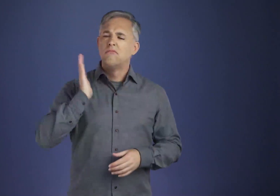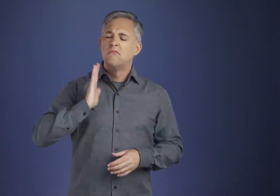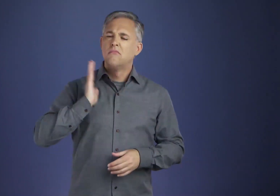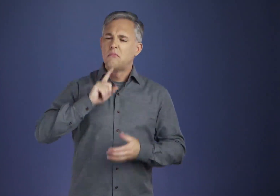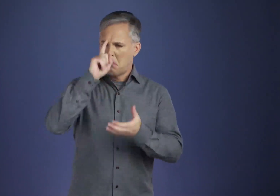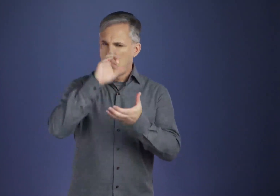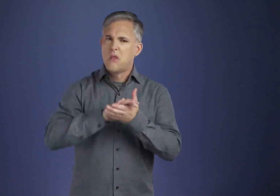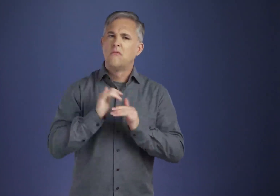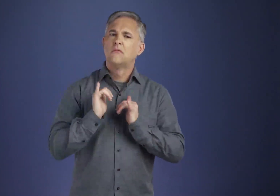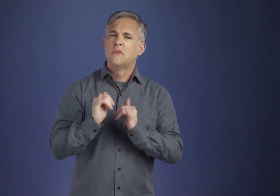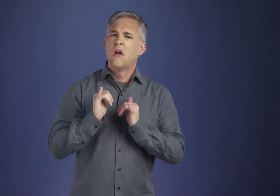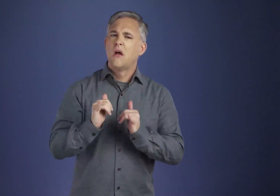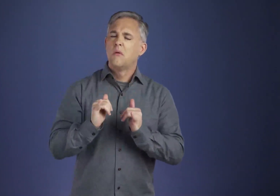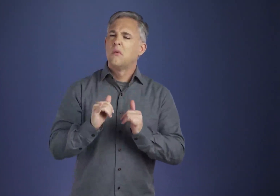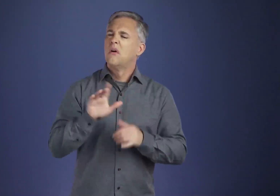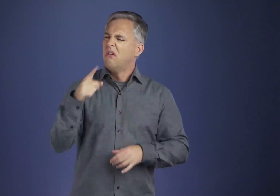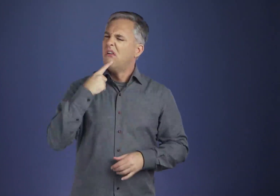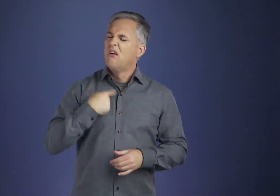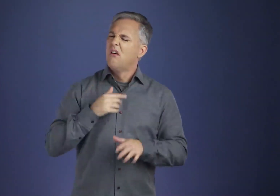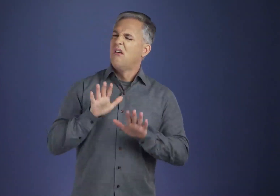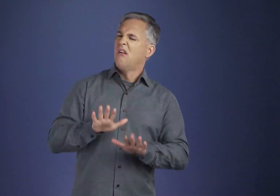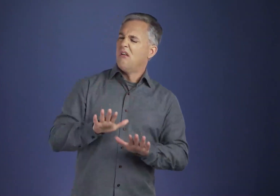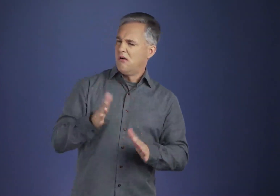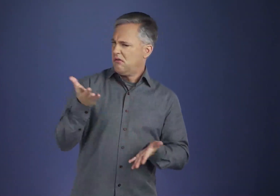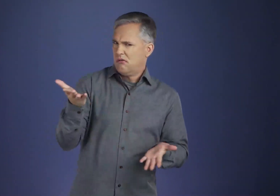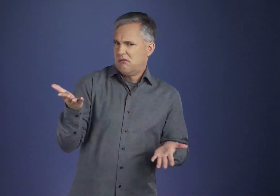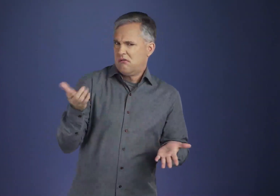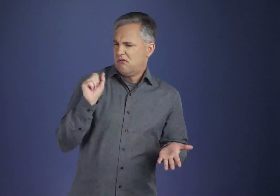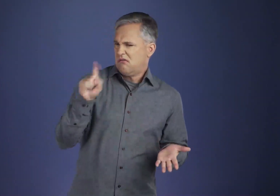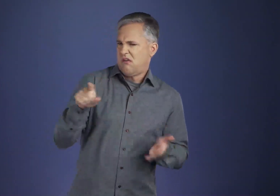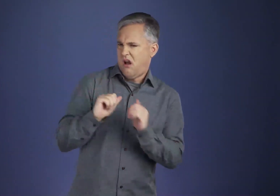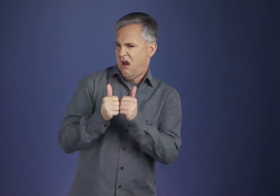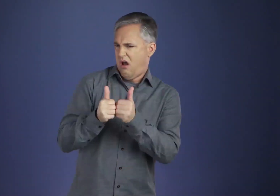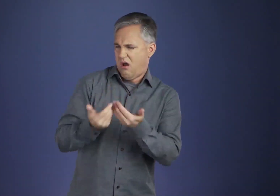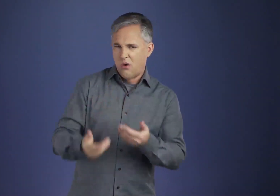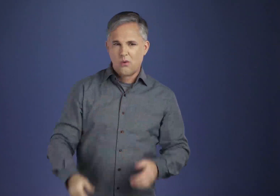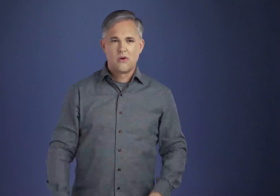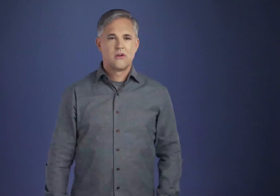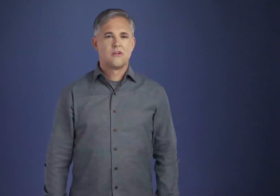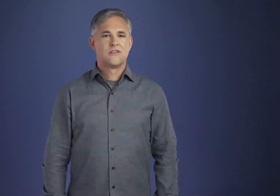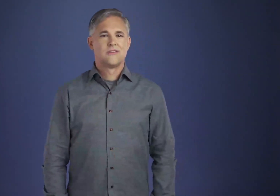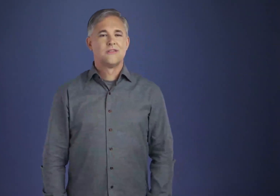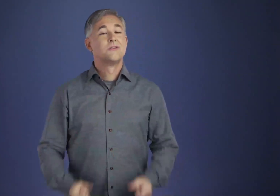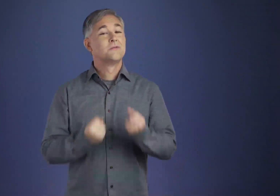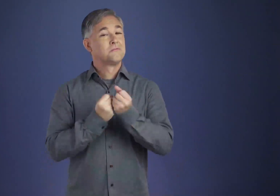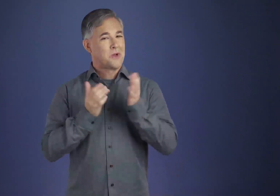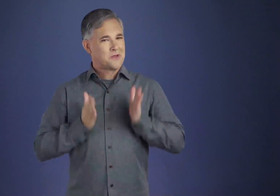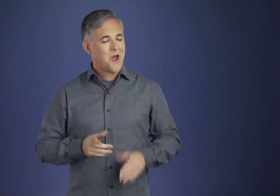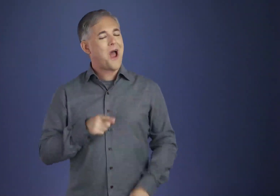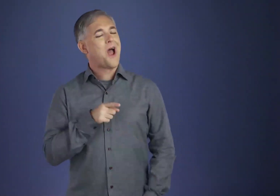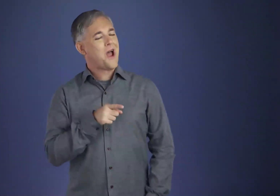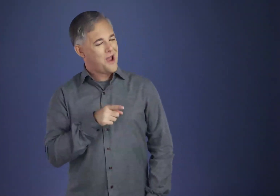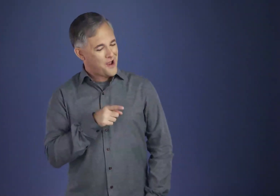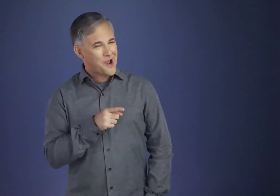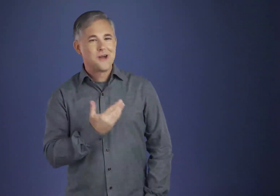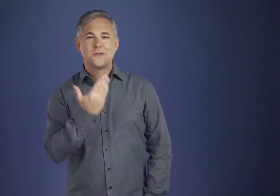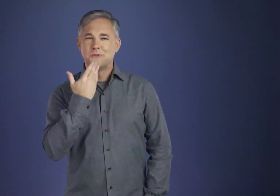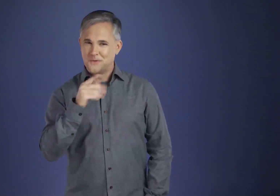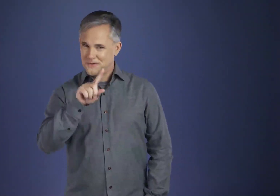do. But just how, in these circumstances, does a fellow take it easy? That's what I want